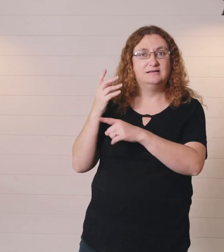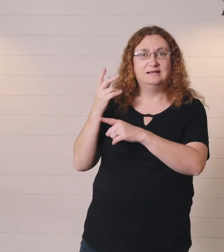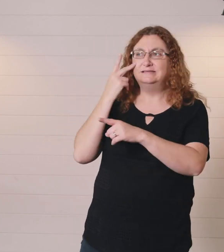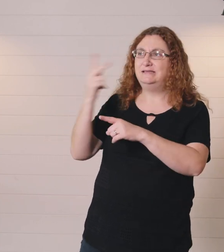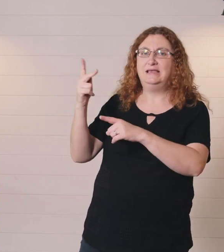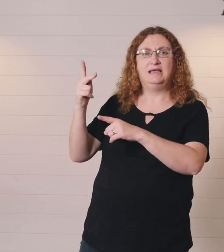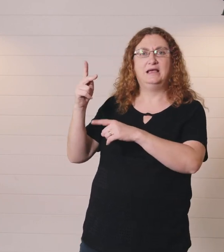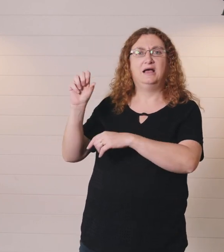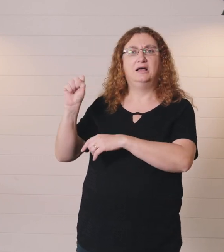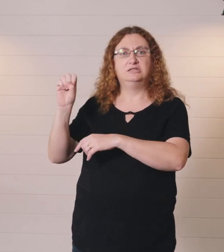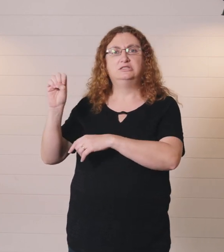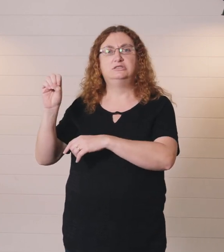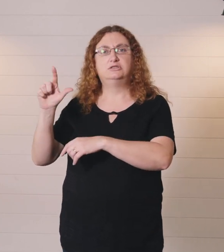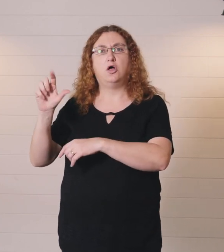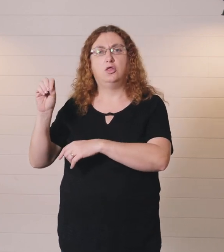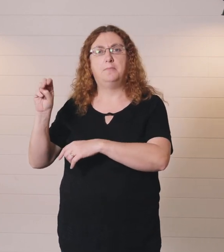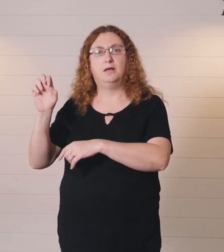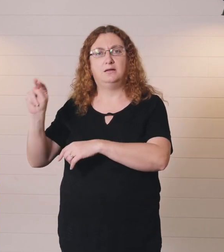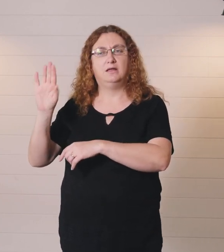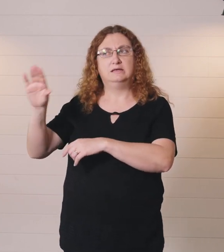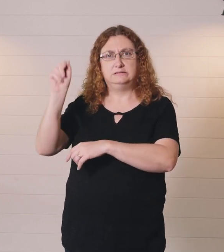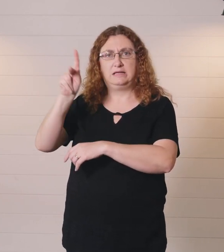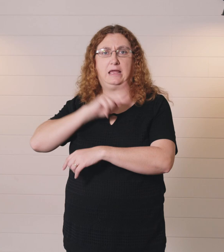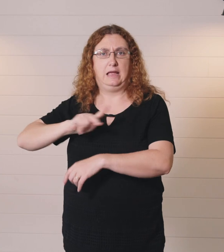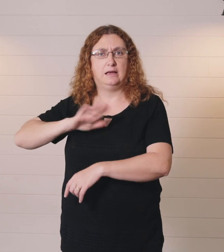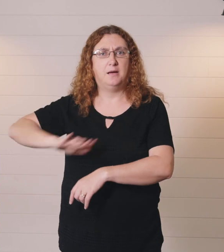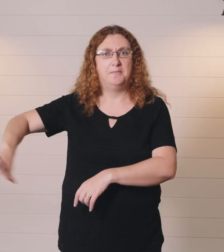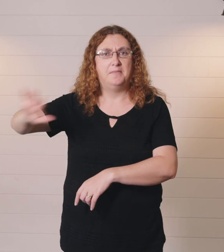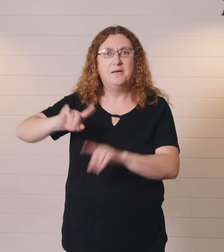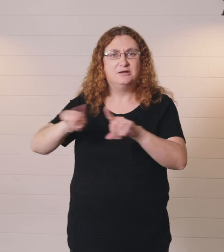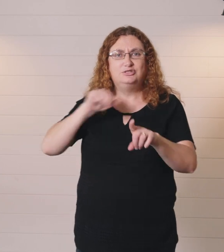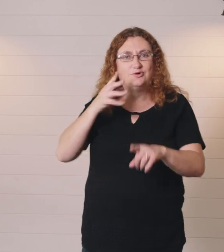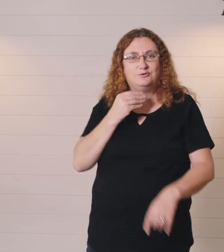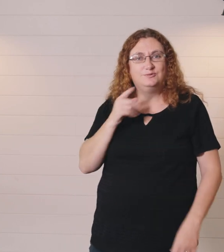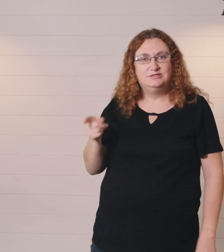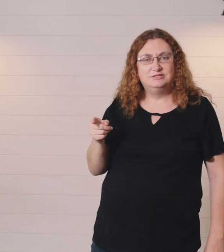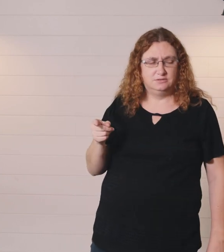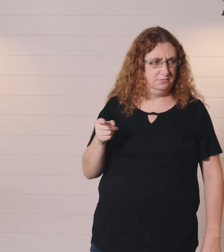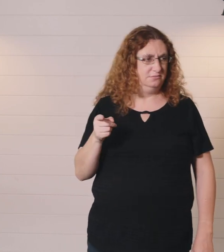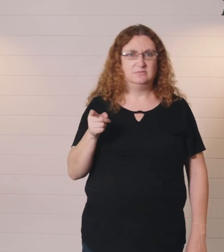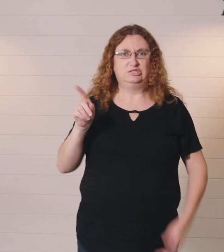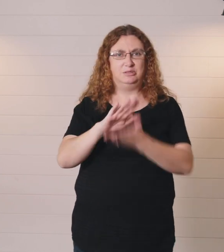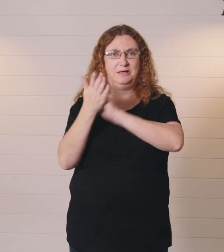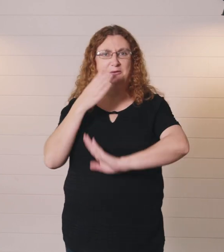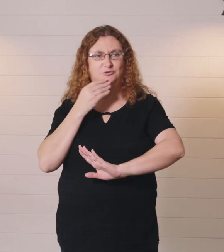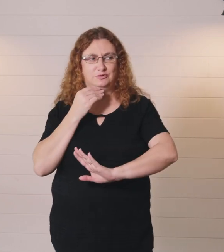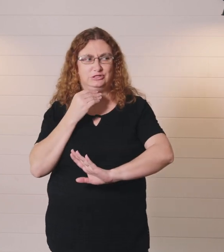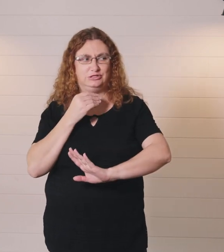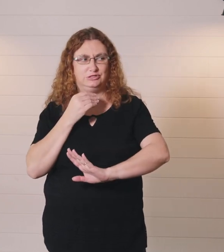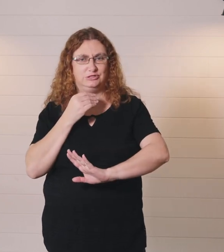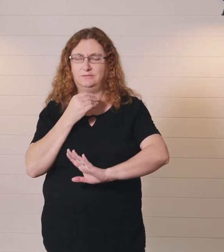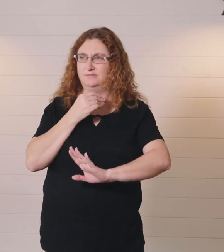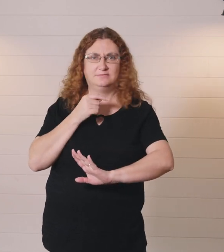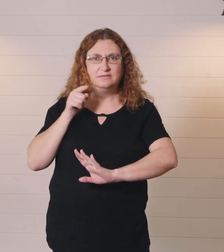grandeur of Solomon's kingdom, and by Solomon's wisdom. And the question that sort of lies out there is, did she convert to